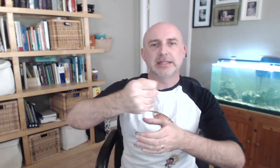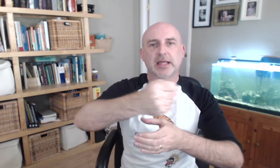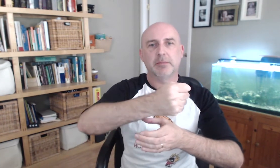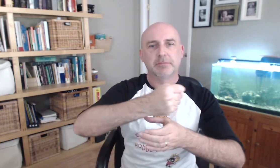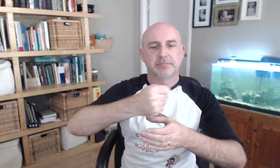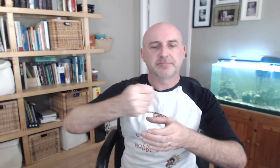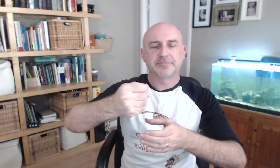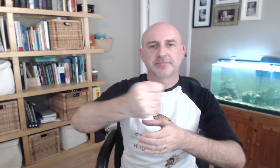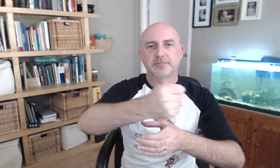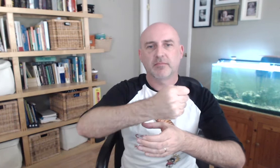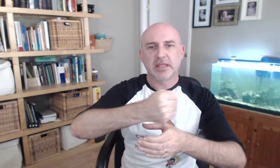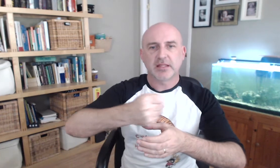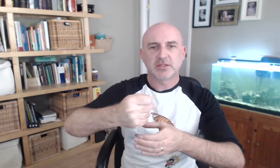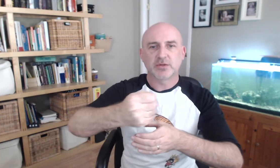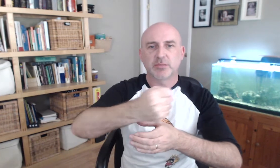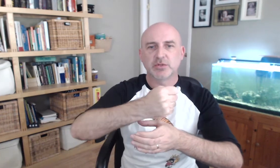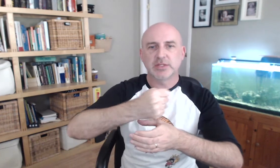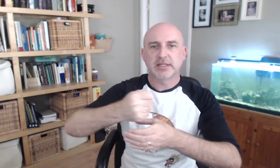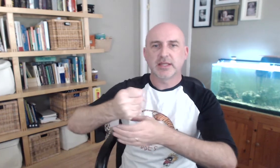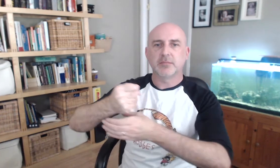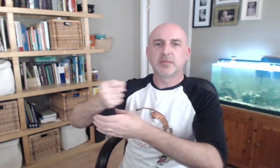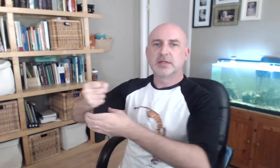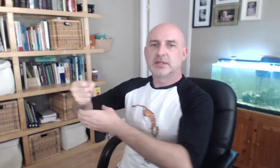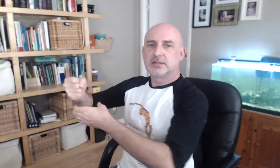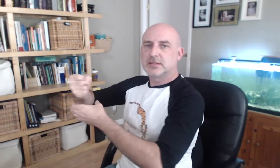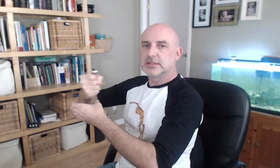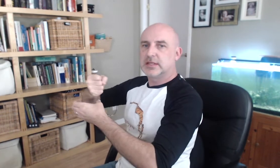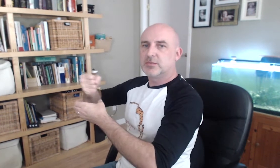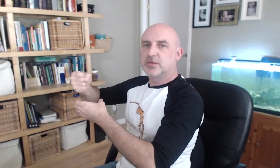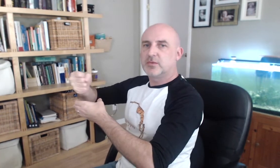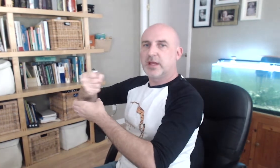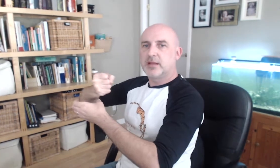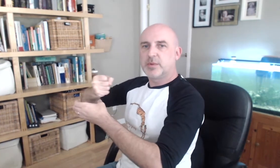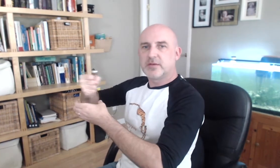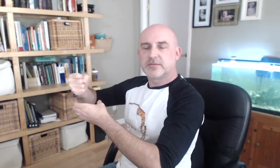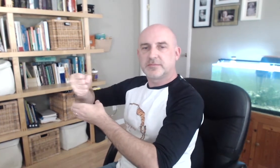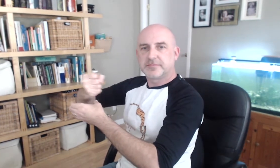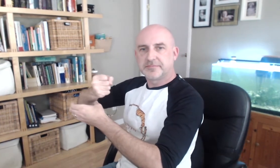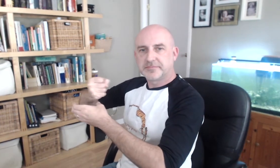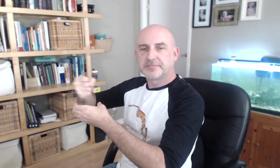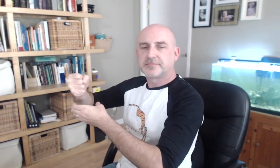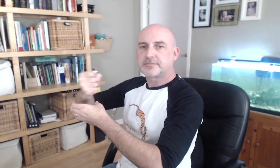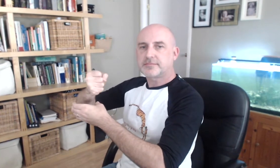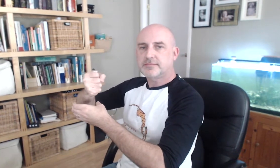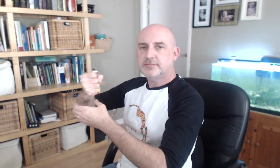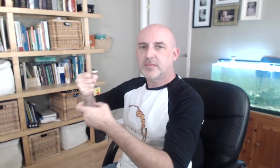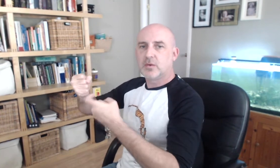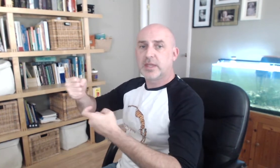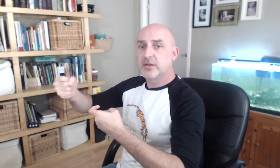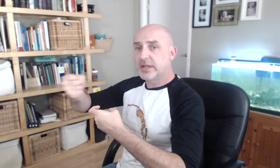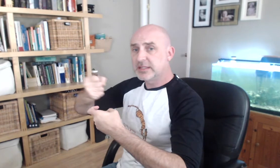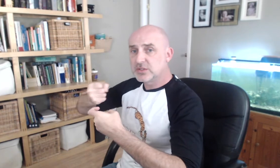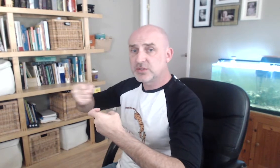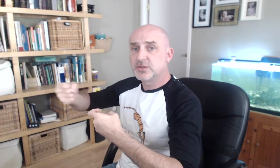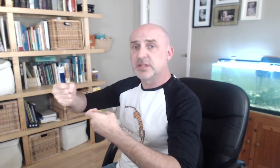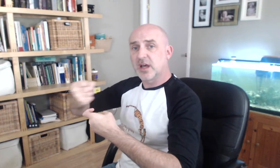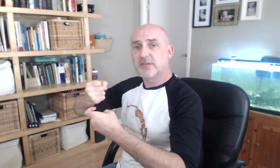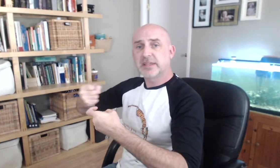cup. Make that stirring motion in the cup. You can see I'm doing it right above. Okay, or I could stir in the coffee